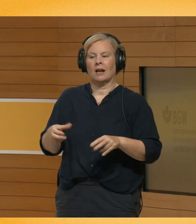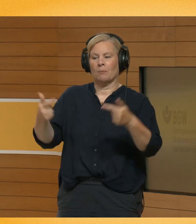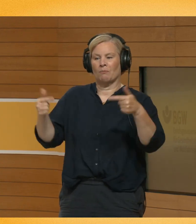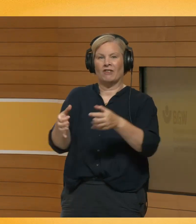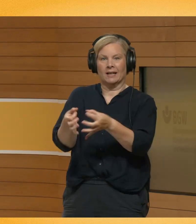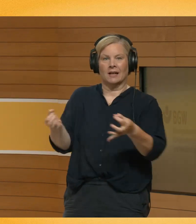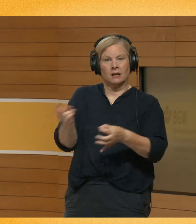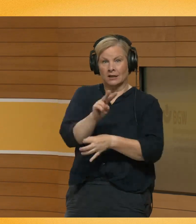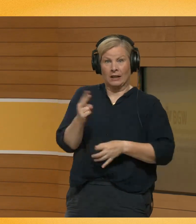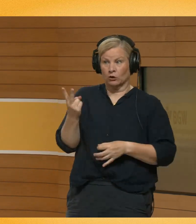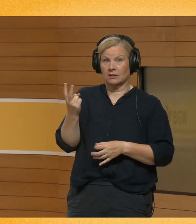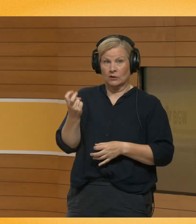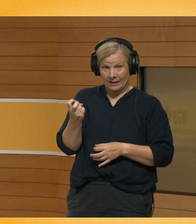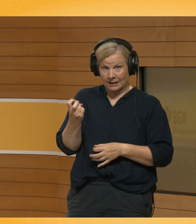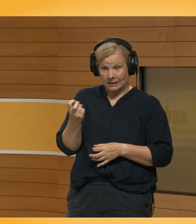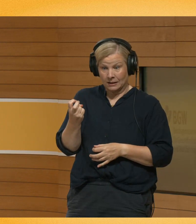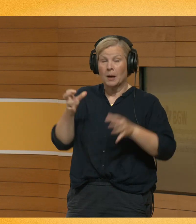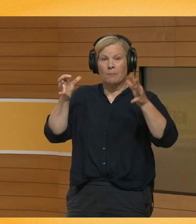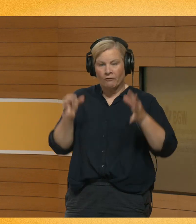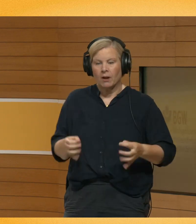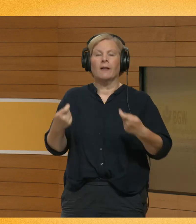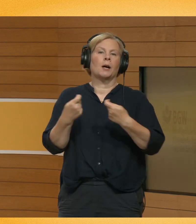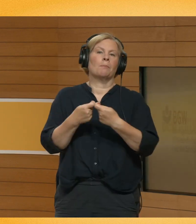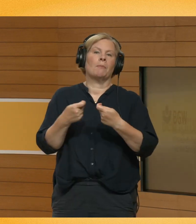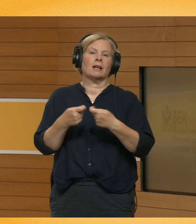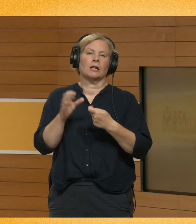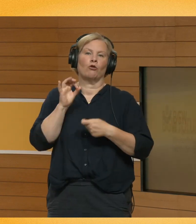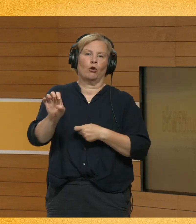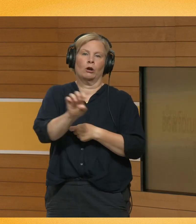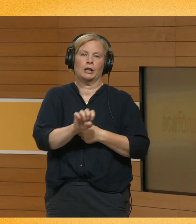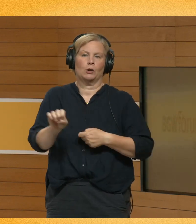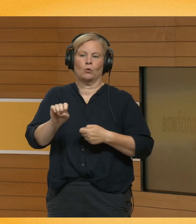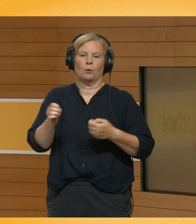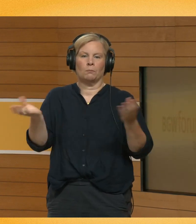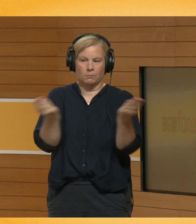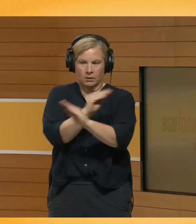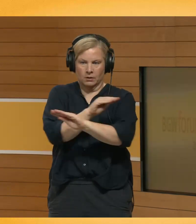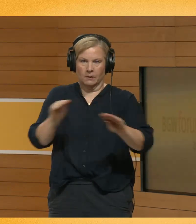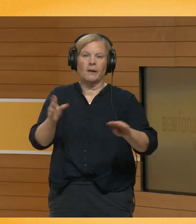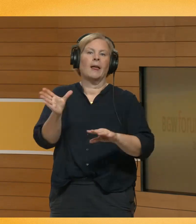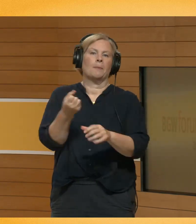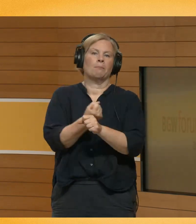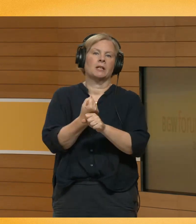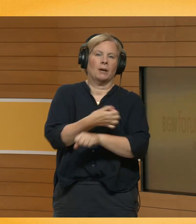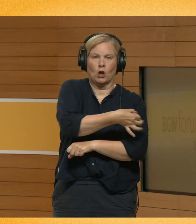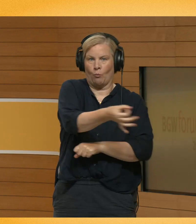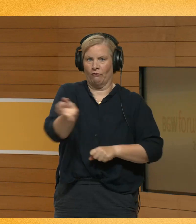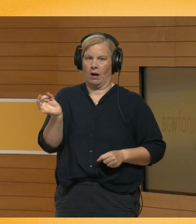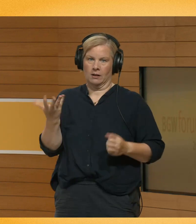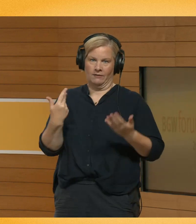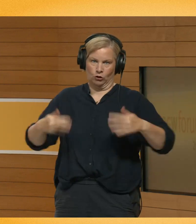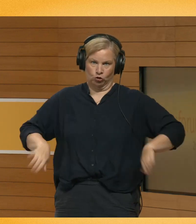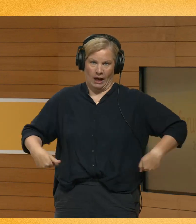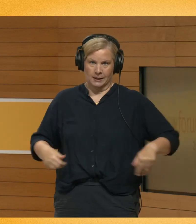of the staff survey. So we actually put a lot of focus on what we heard from